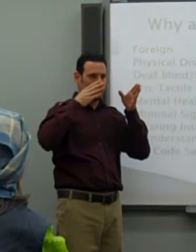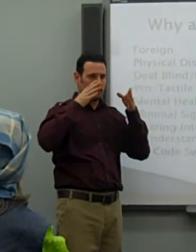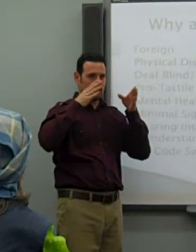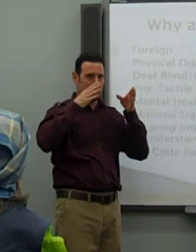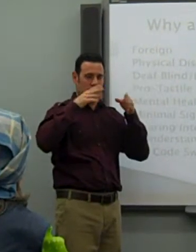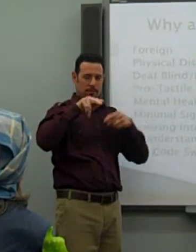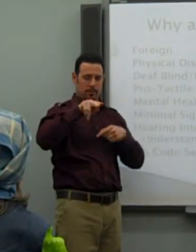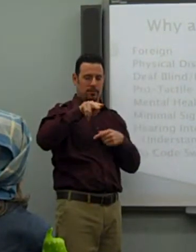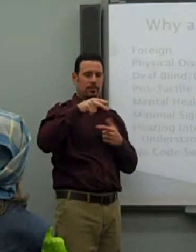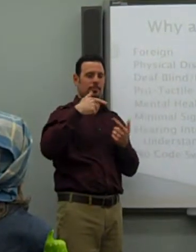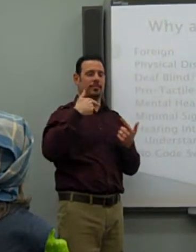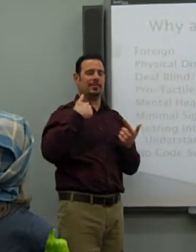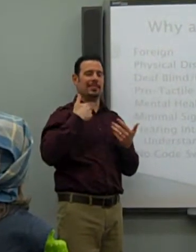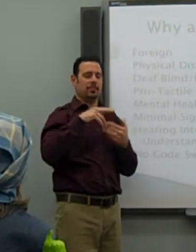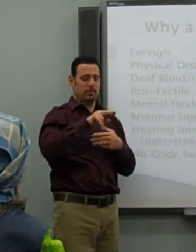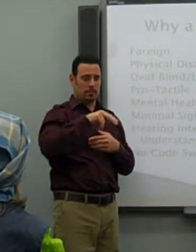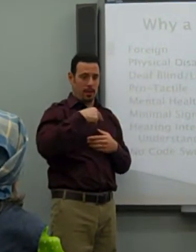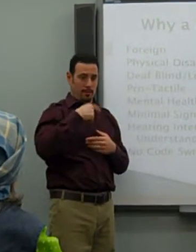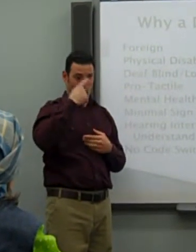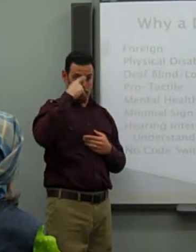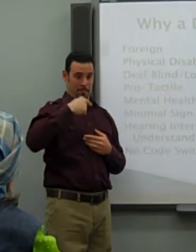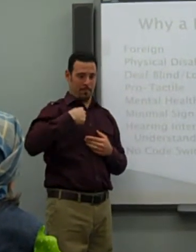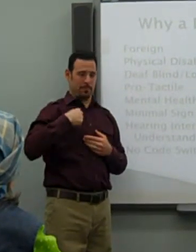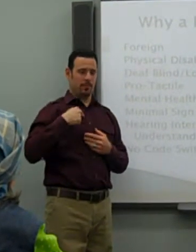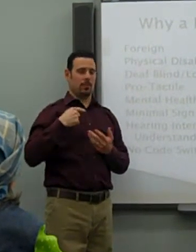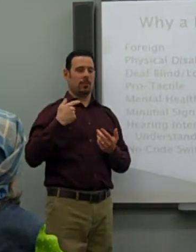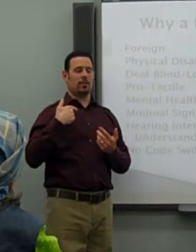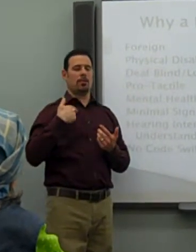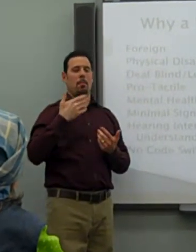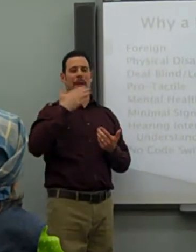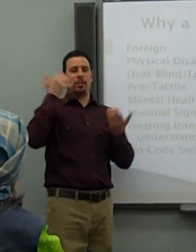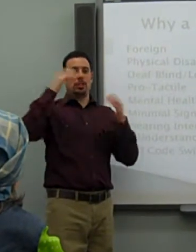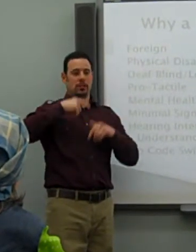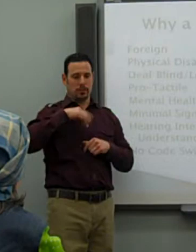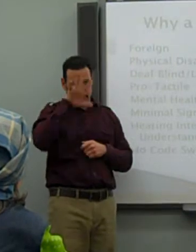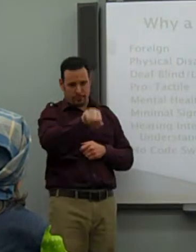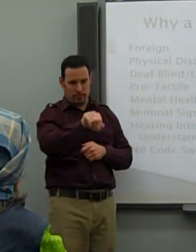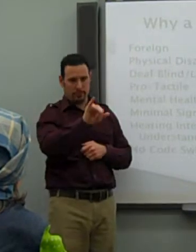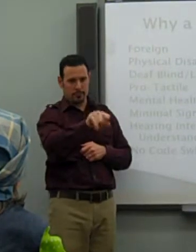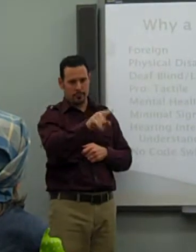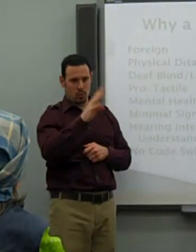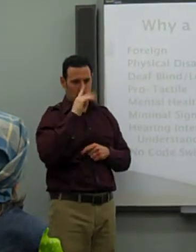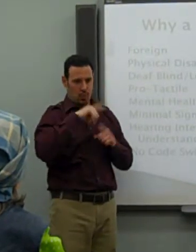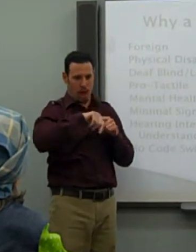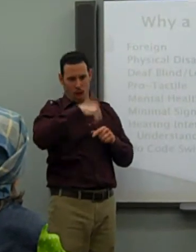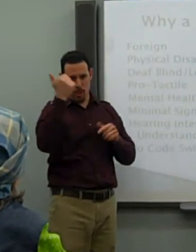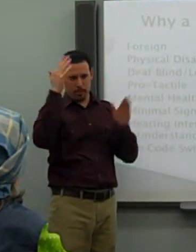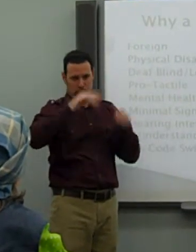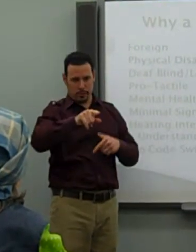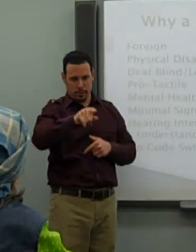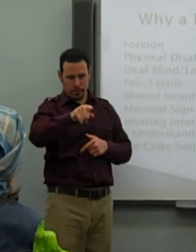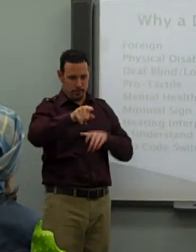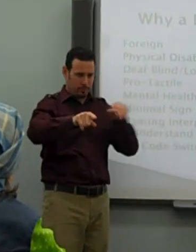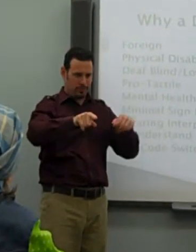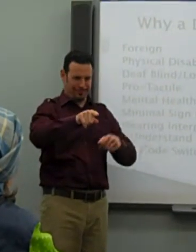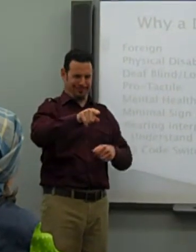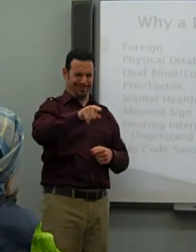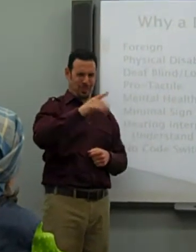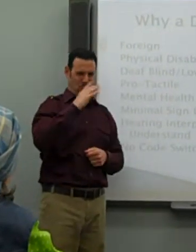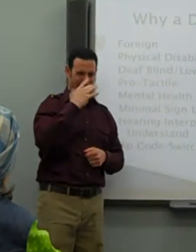it. But the same way that you would hear that change in the voice, we would see it in the signs. So you can